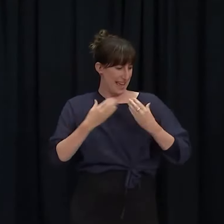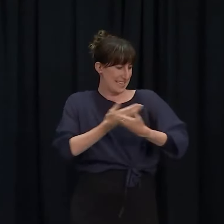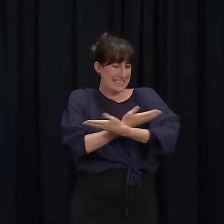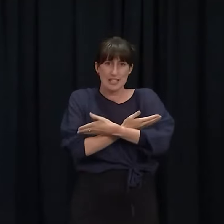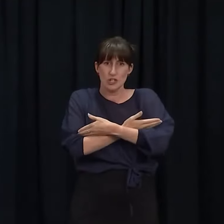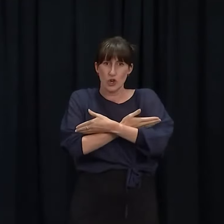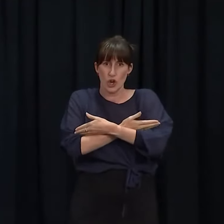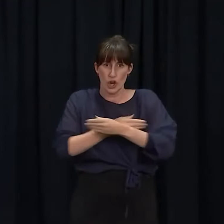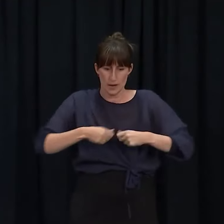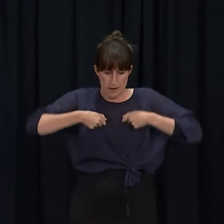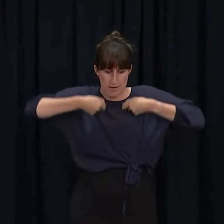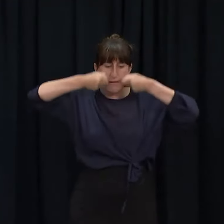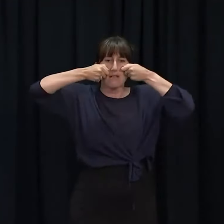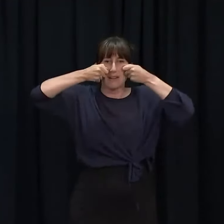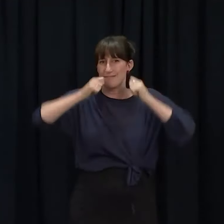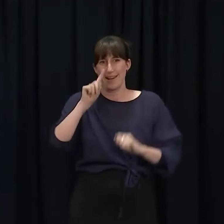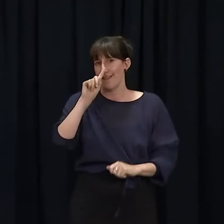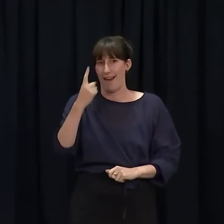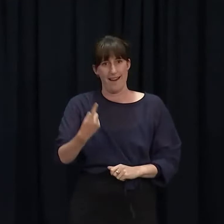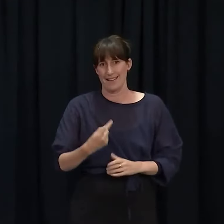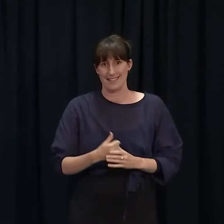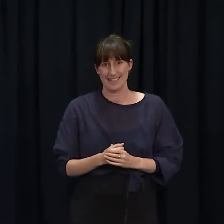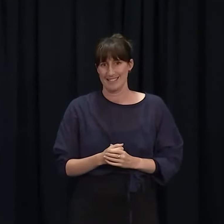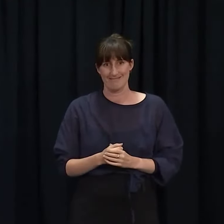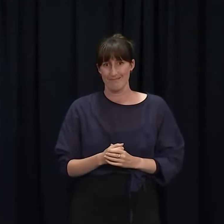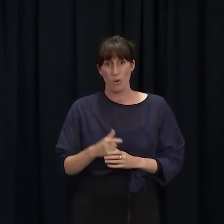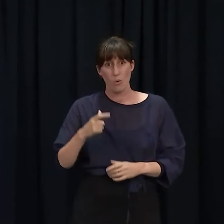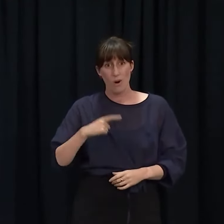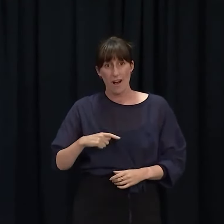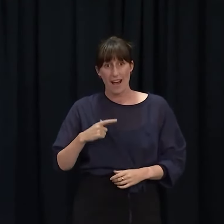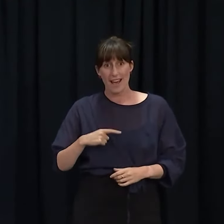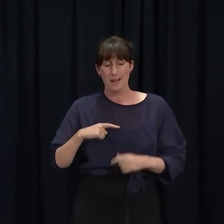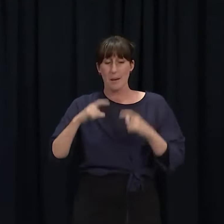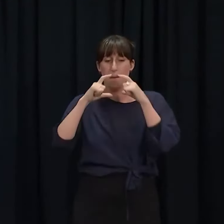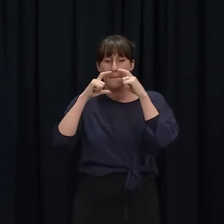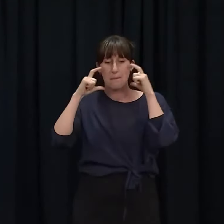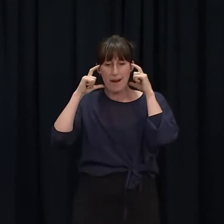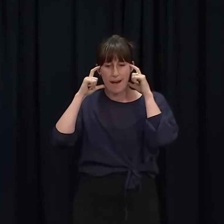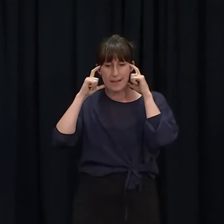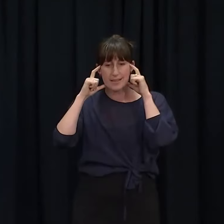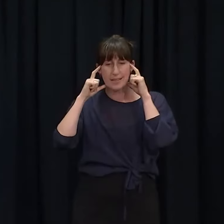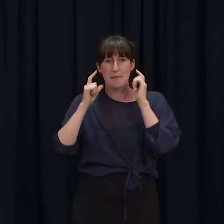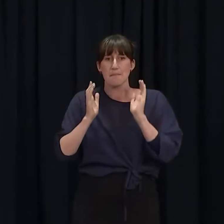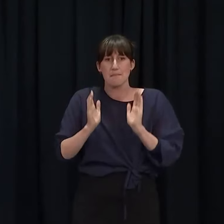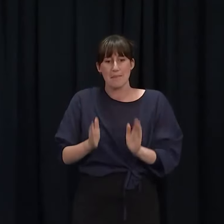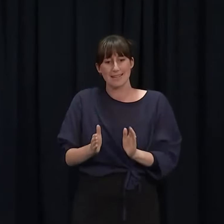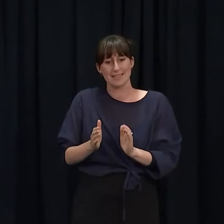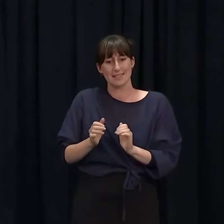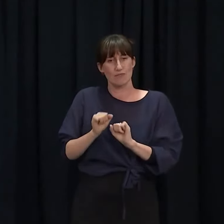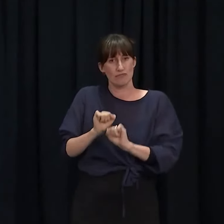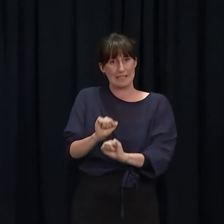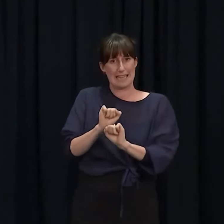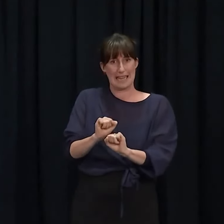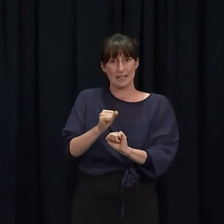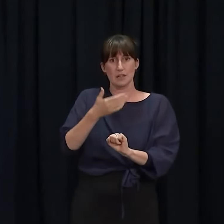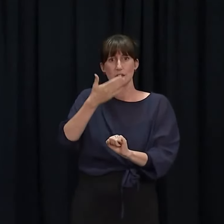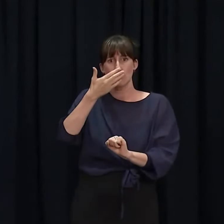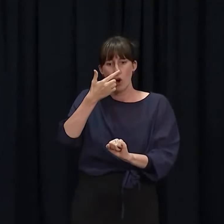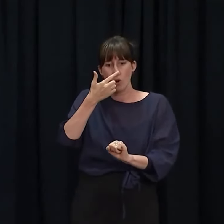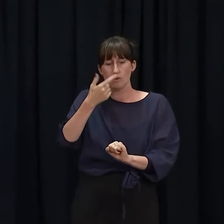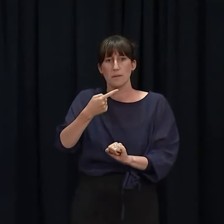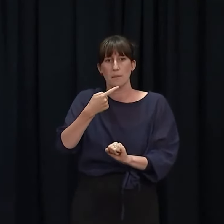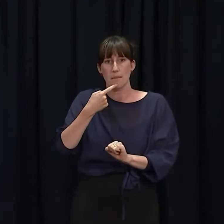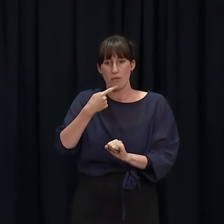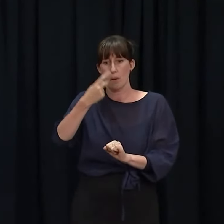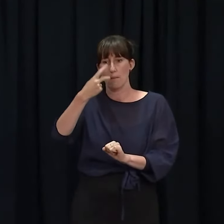the face, for example. This is to ensure that it is a mask designed to cover your nose and mouth